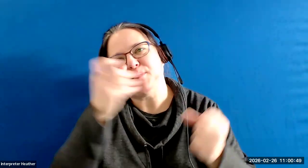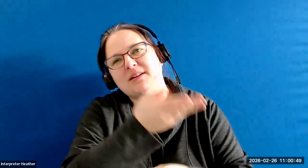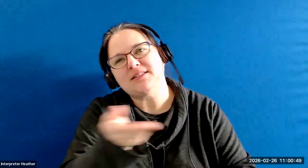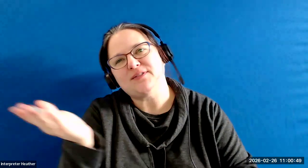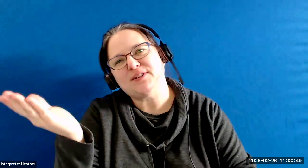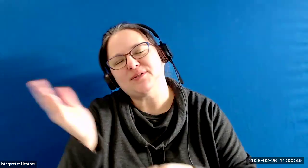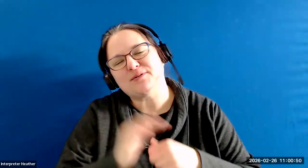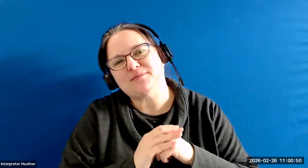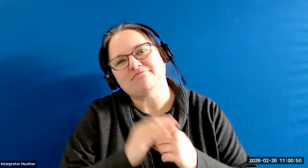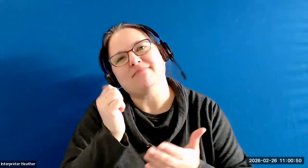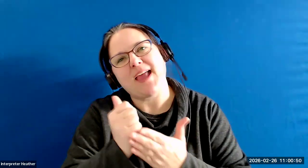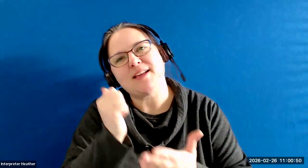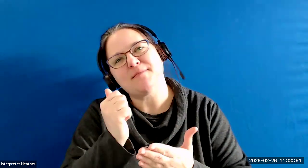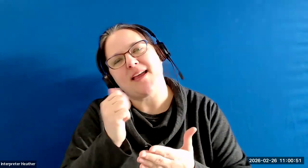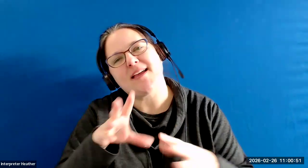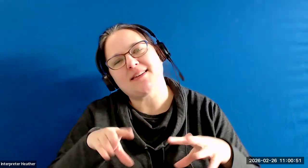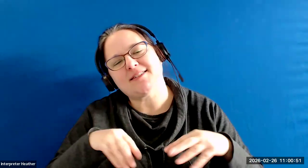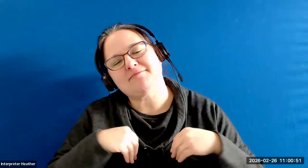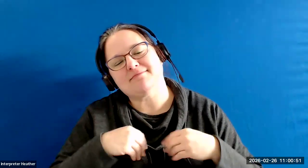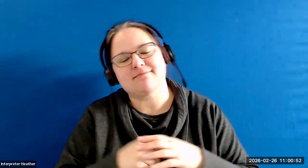them. Amen.